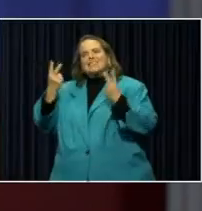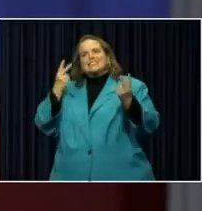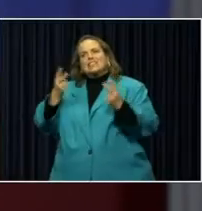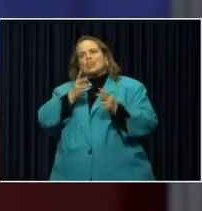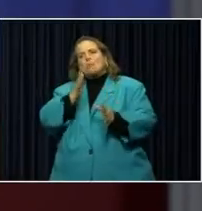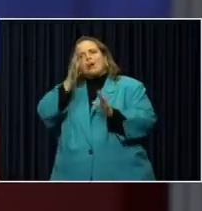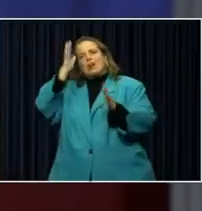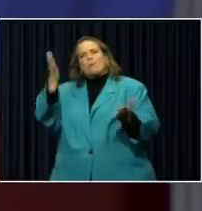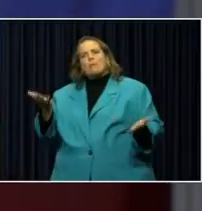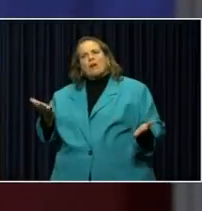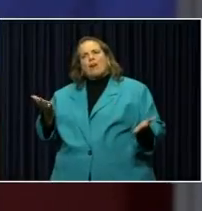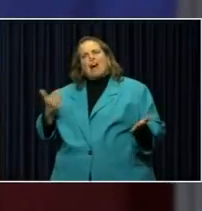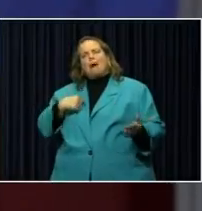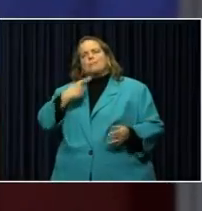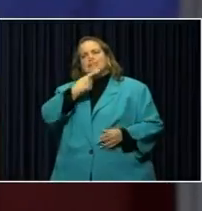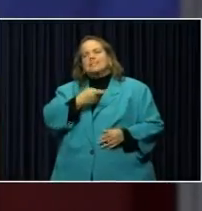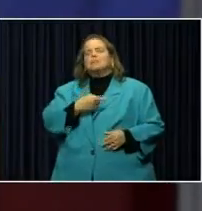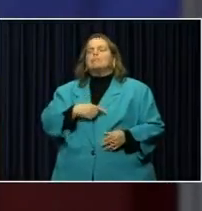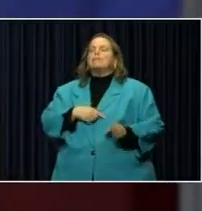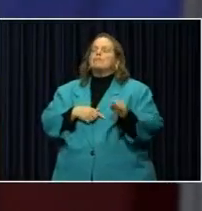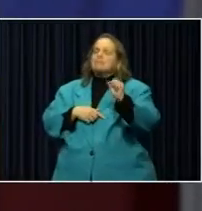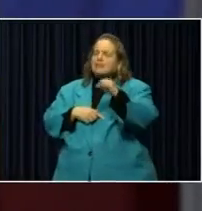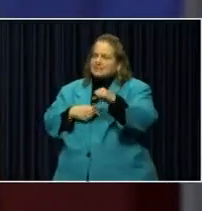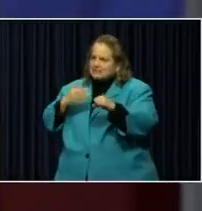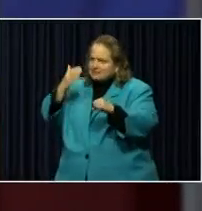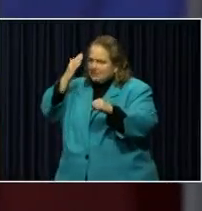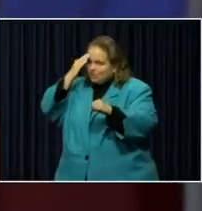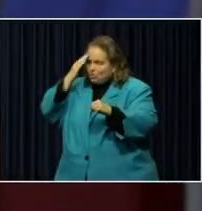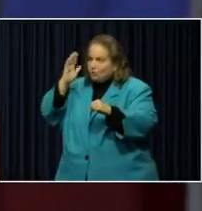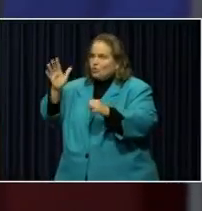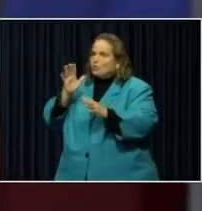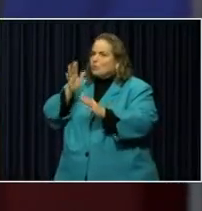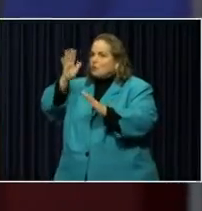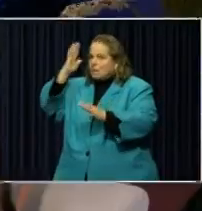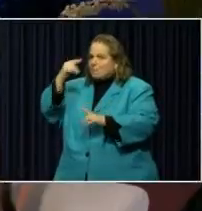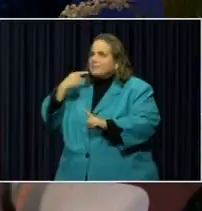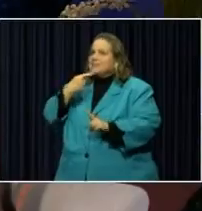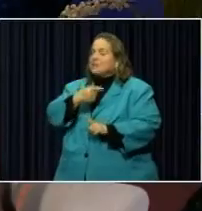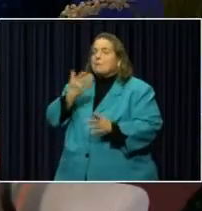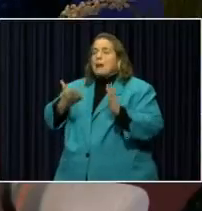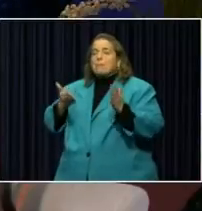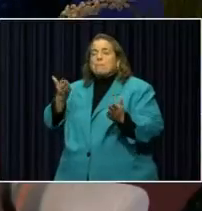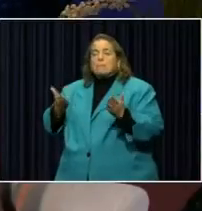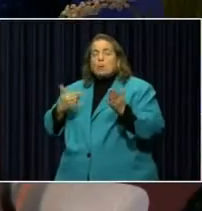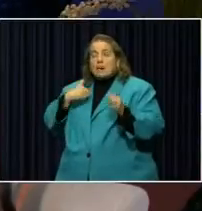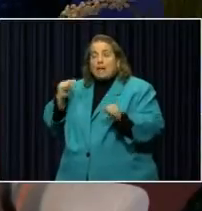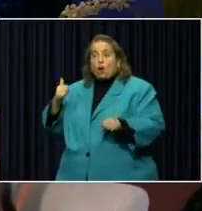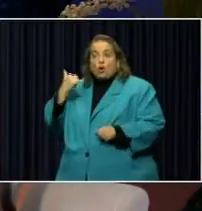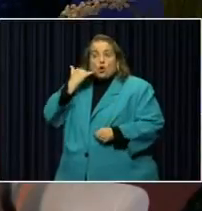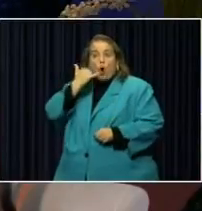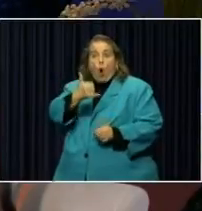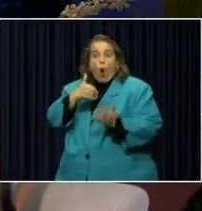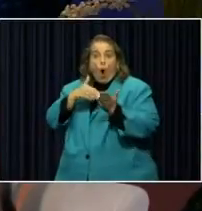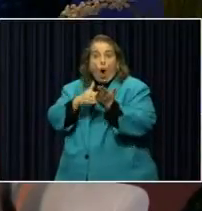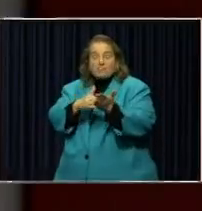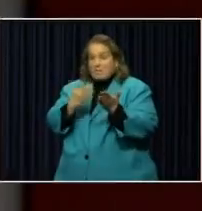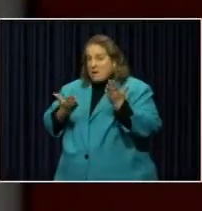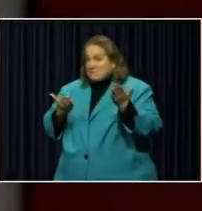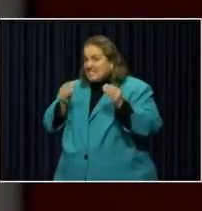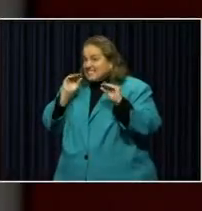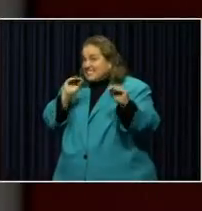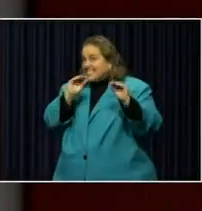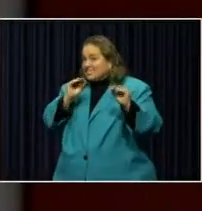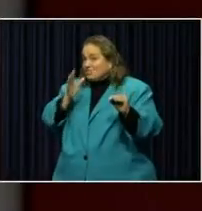You really miss them. And they really miss you, too. I think maybe we should call them more. Or you know what? Maybe you could even teach them how to